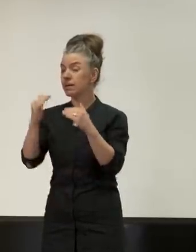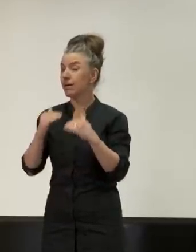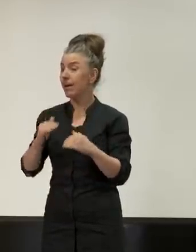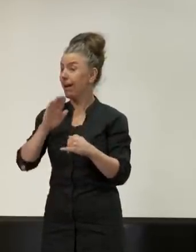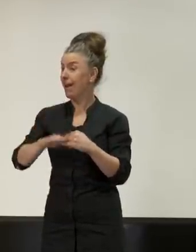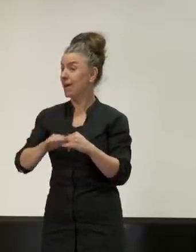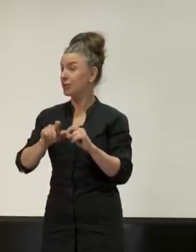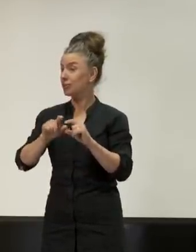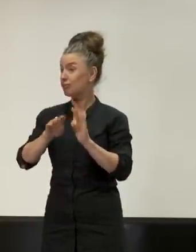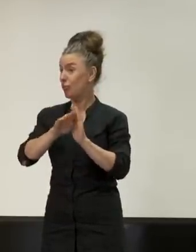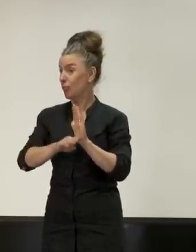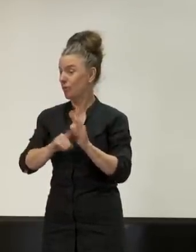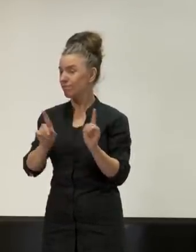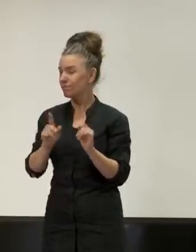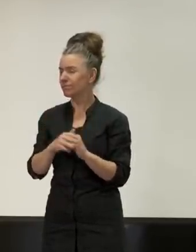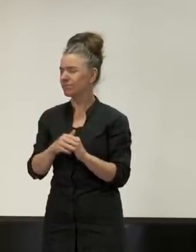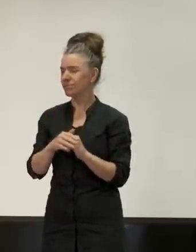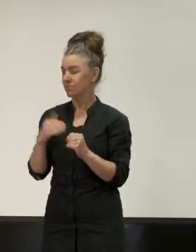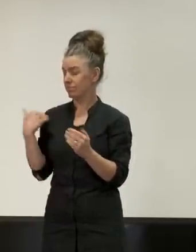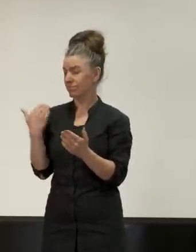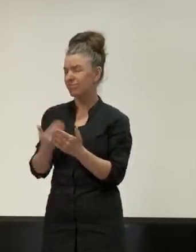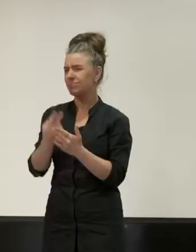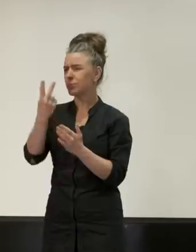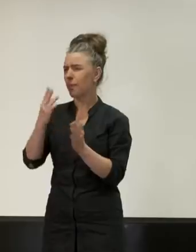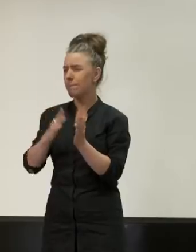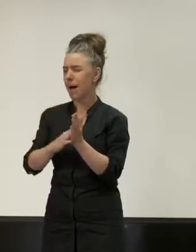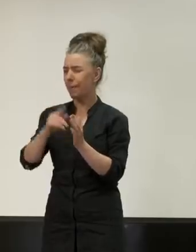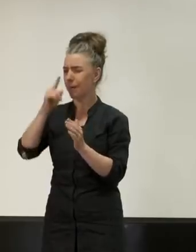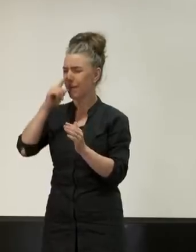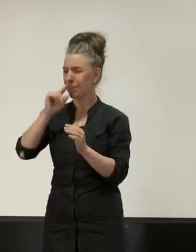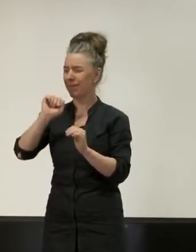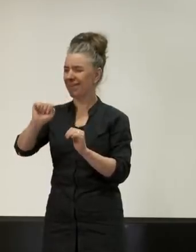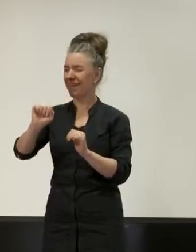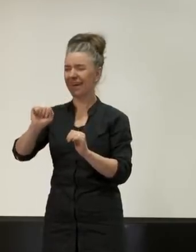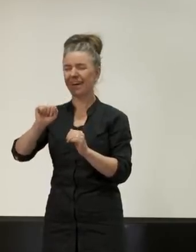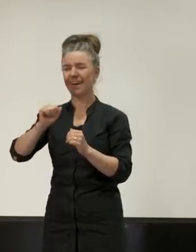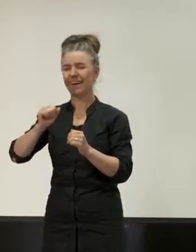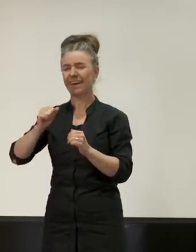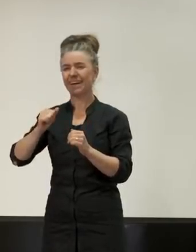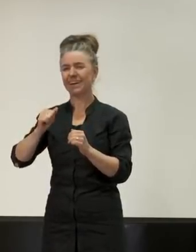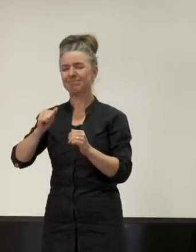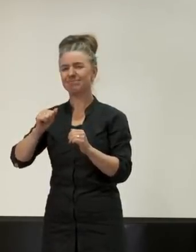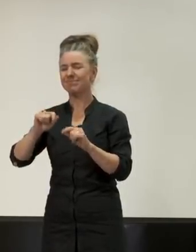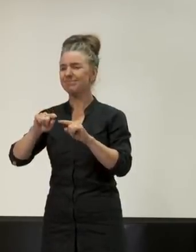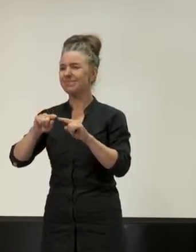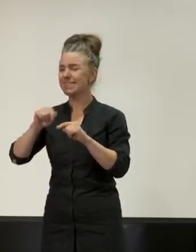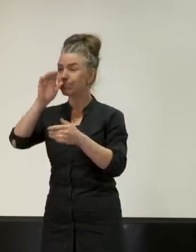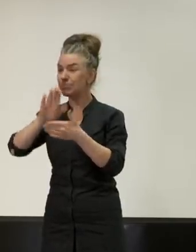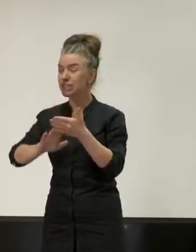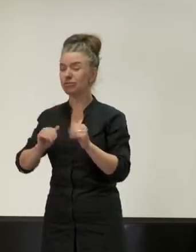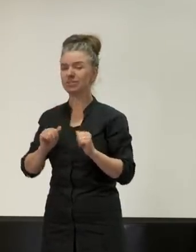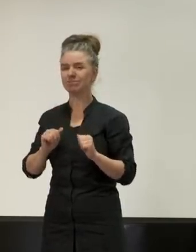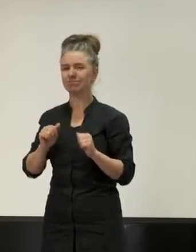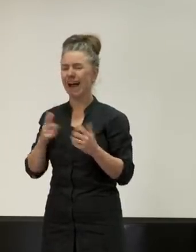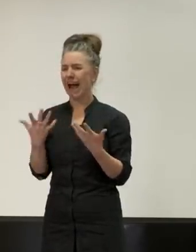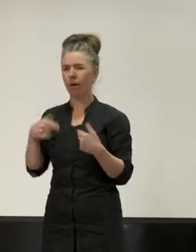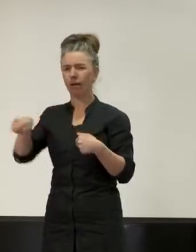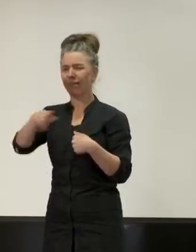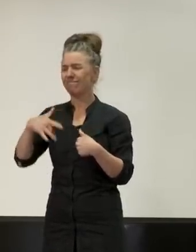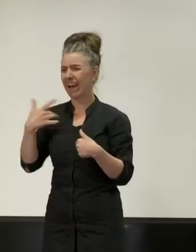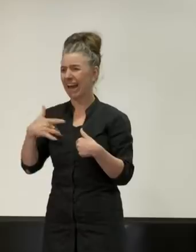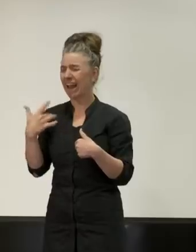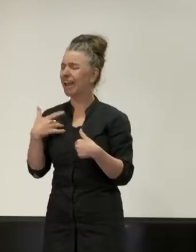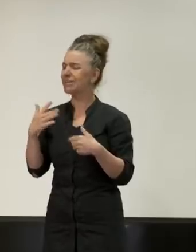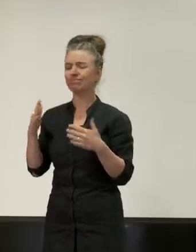have had very different experiences over the past couple of months. Whatever you're feeling, it's okay. Be kind to others and be kind